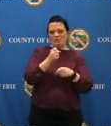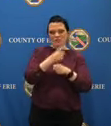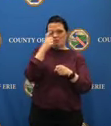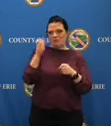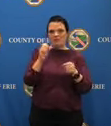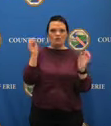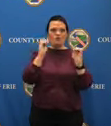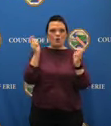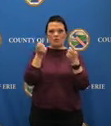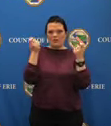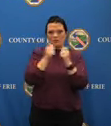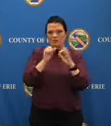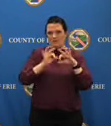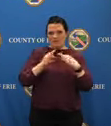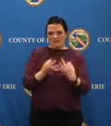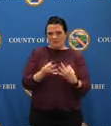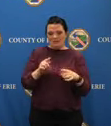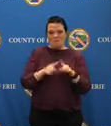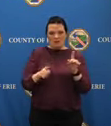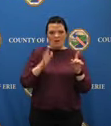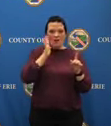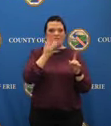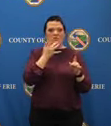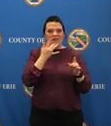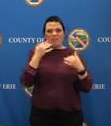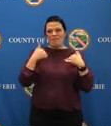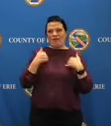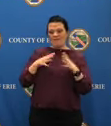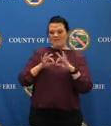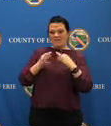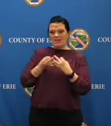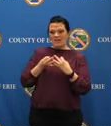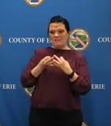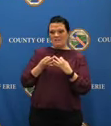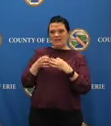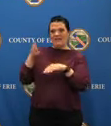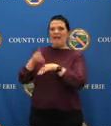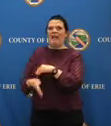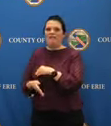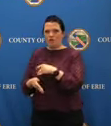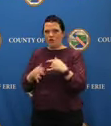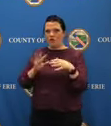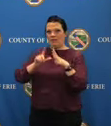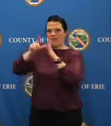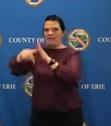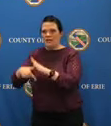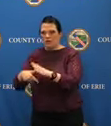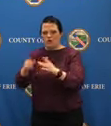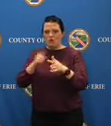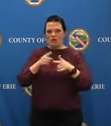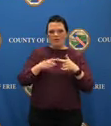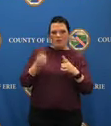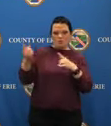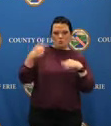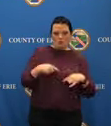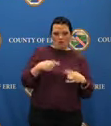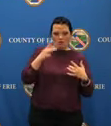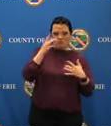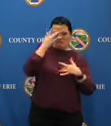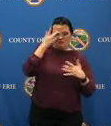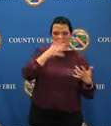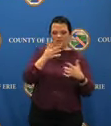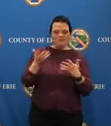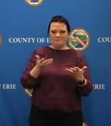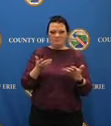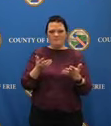that celebration with my family. But I'd much rather have my family afterwards than them getting sick and not being around, so that we can